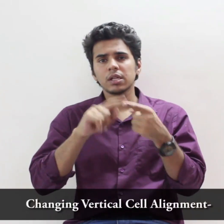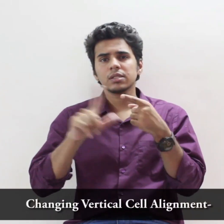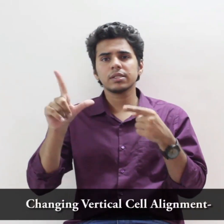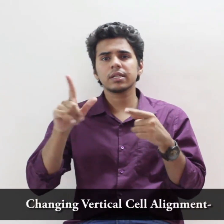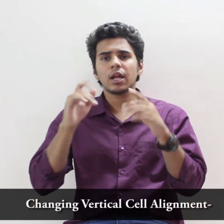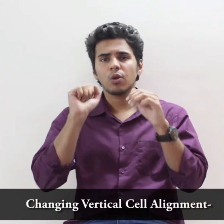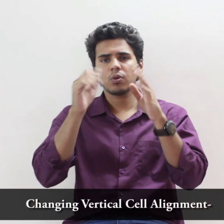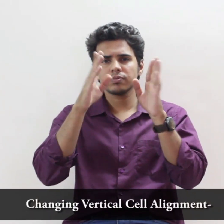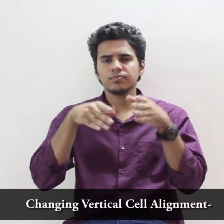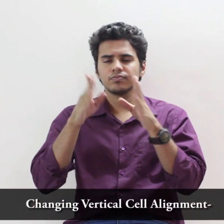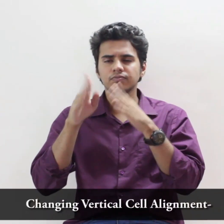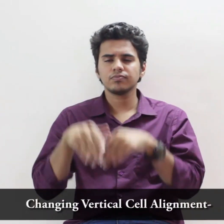Changing vertical cell alignment.